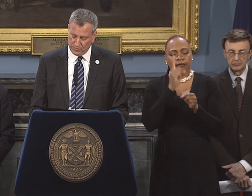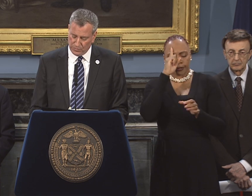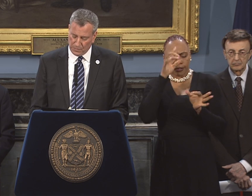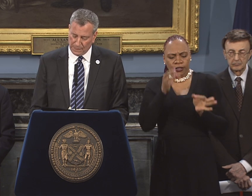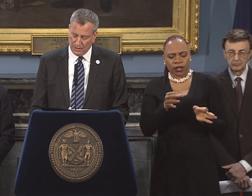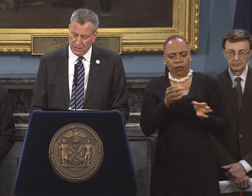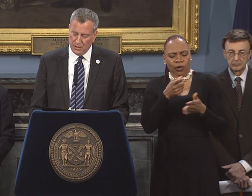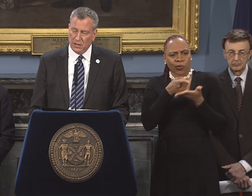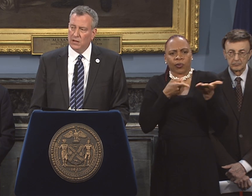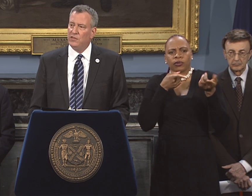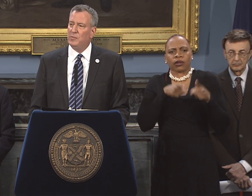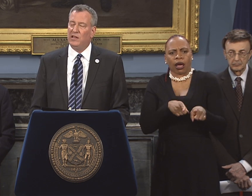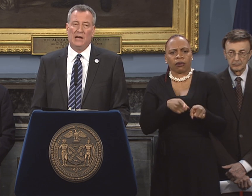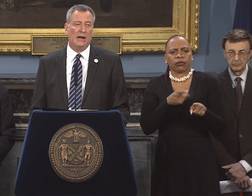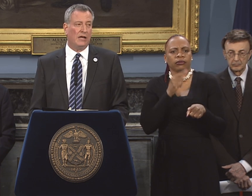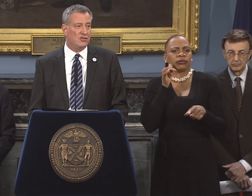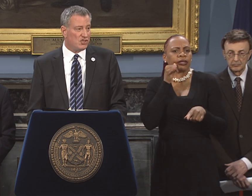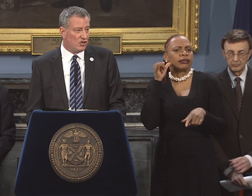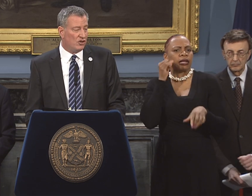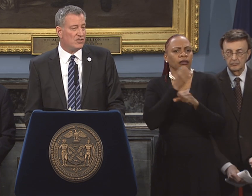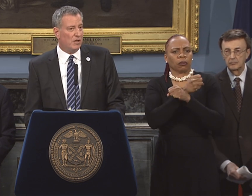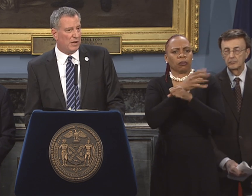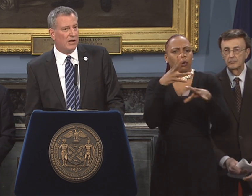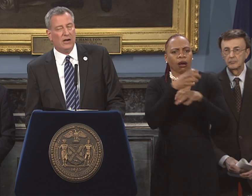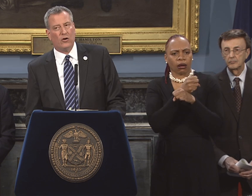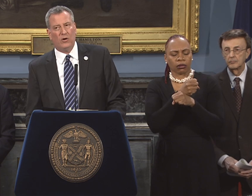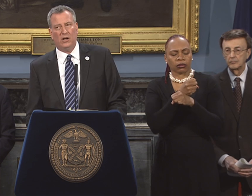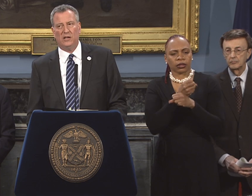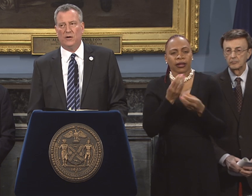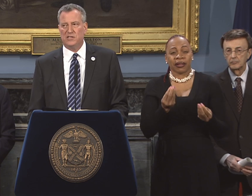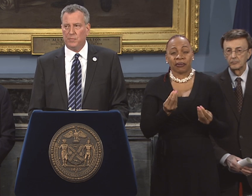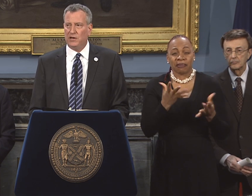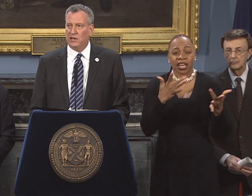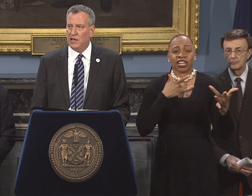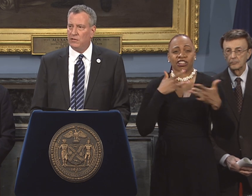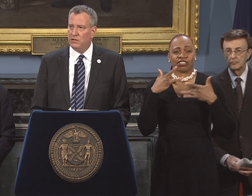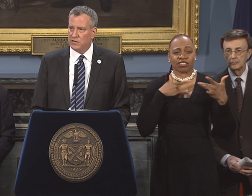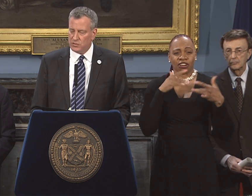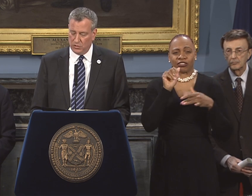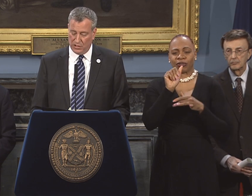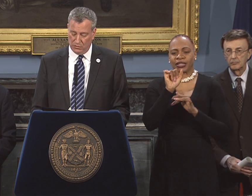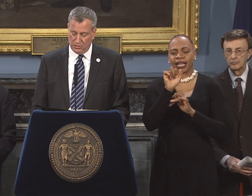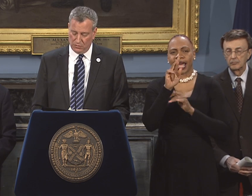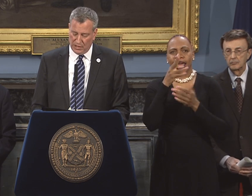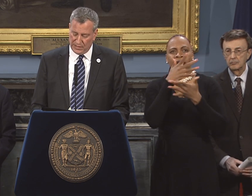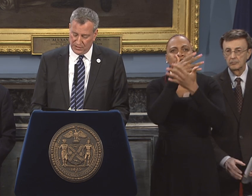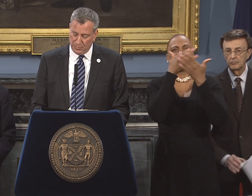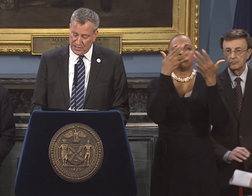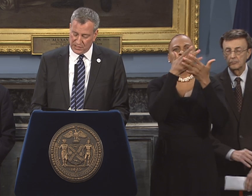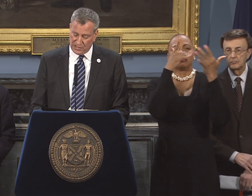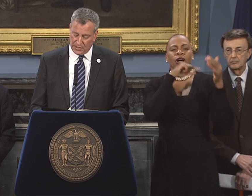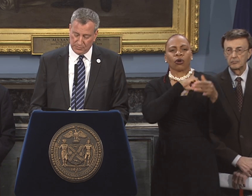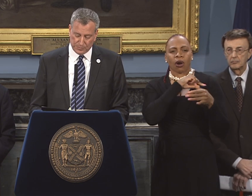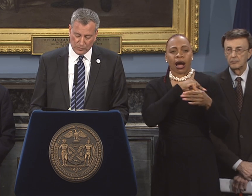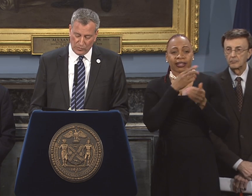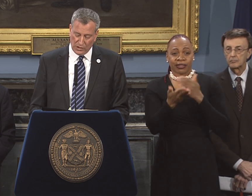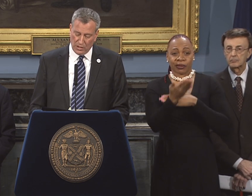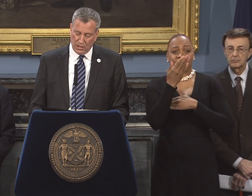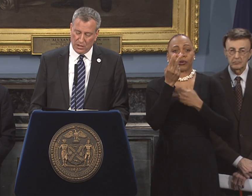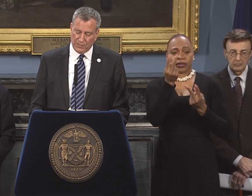explosion. There have been a lot of concerns about air quality. I was up there again this morning right at the immediate